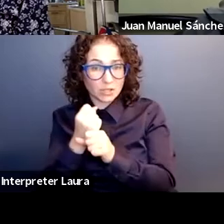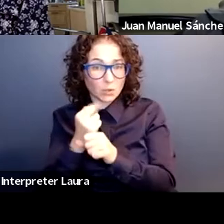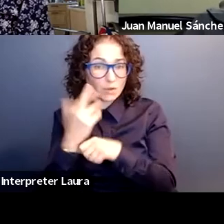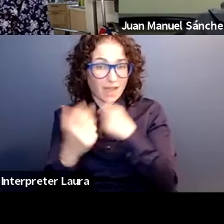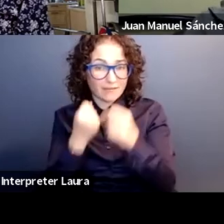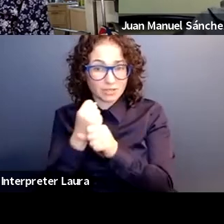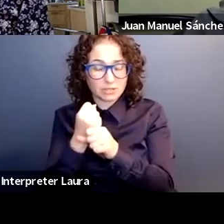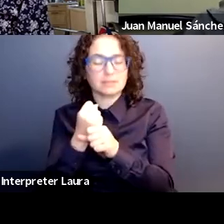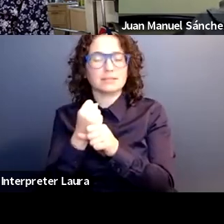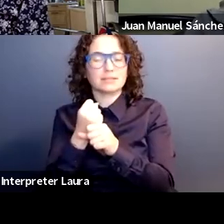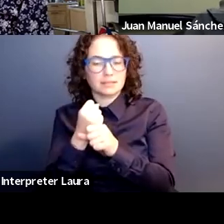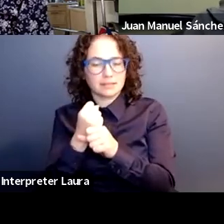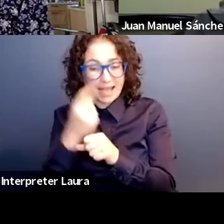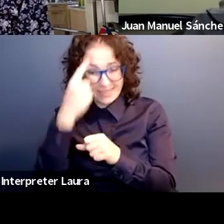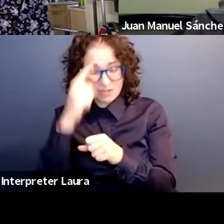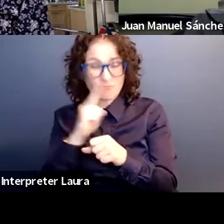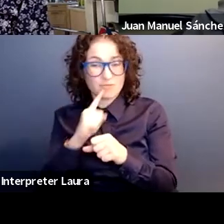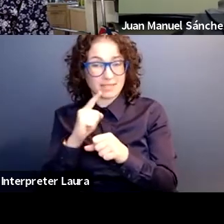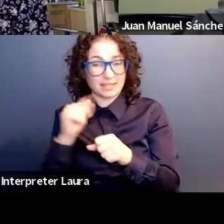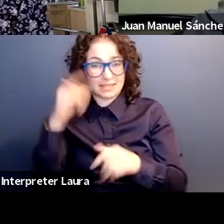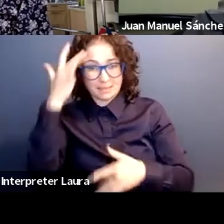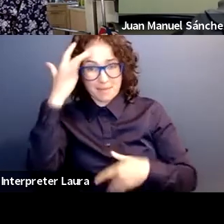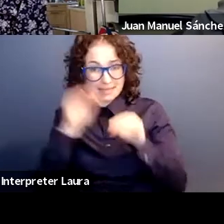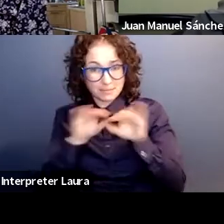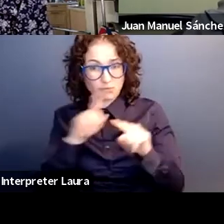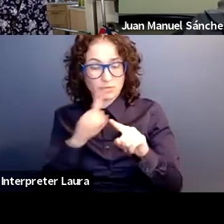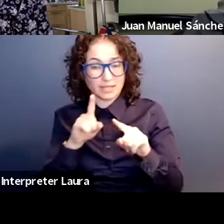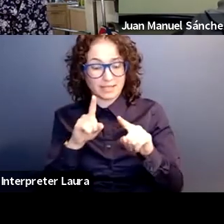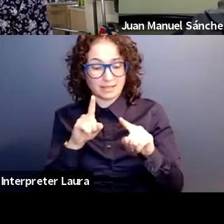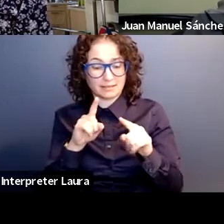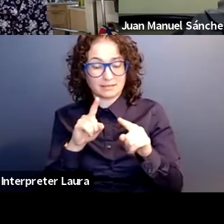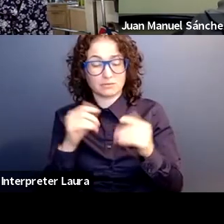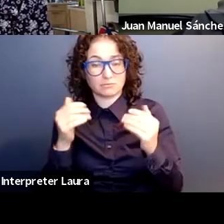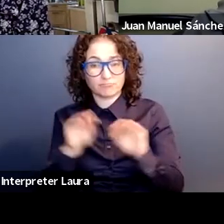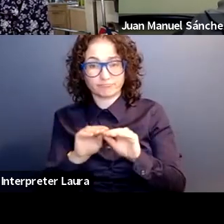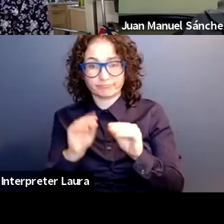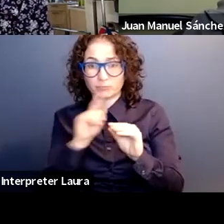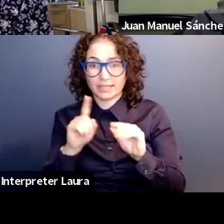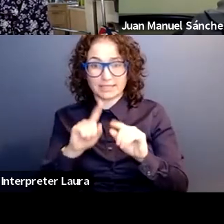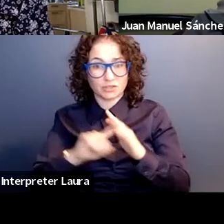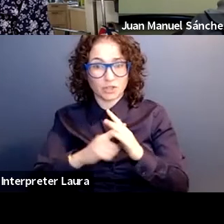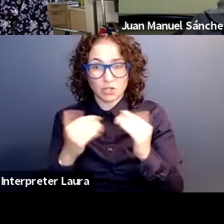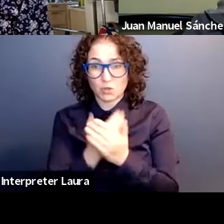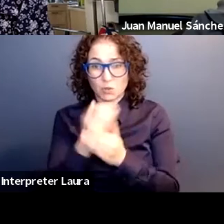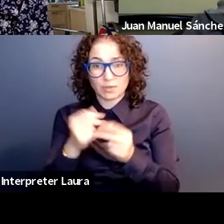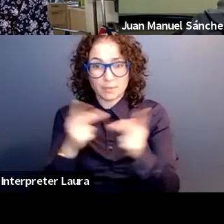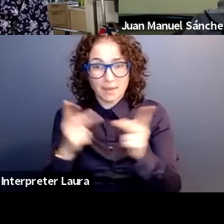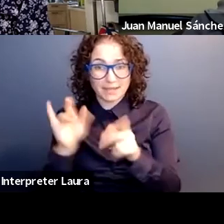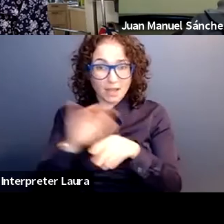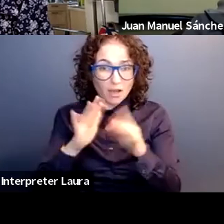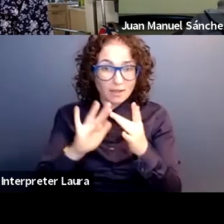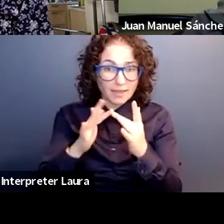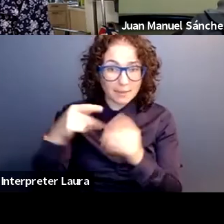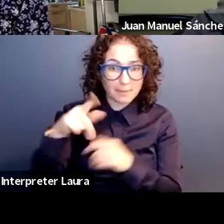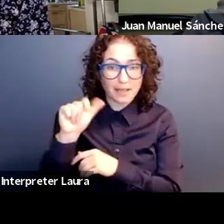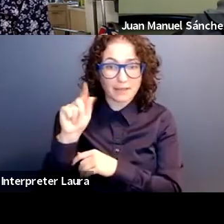years. So I think the pandemic has opened up new spaces, such as online platforms, and changed the way we look at accessibility